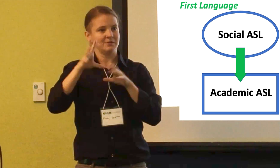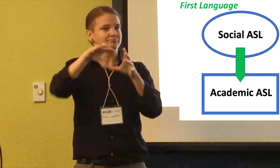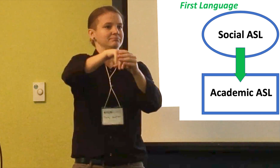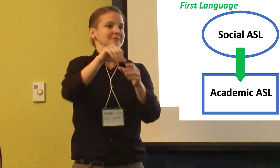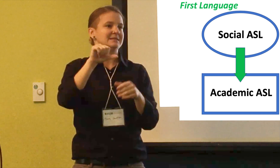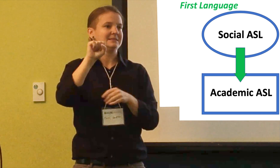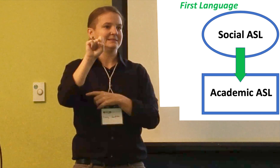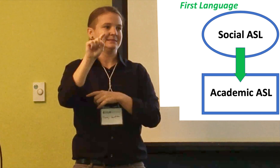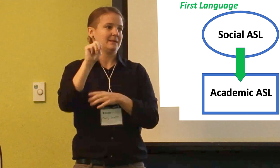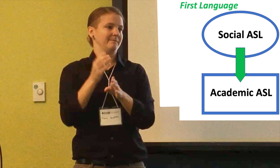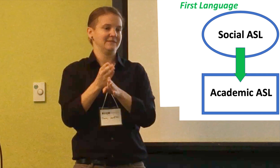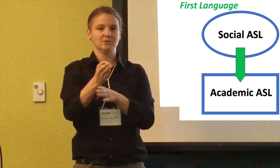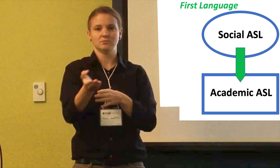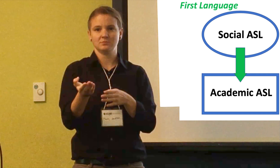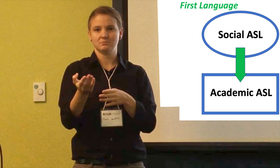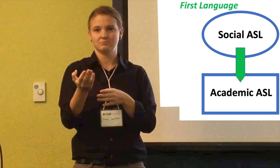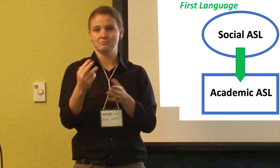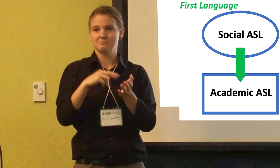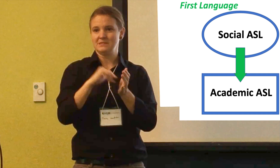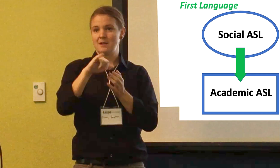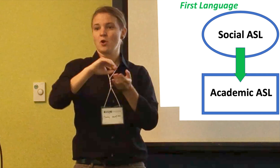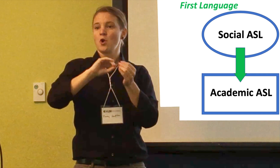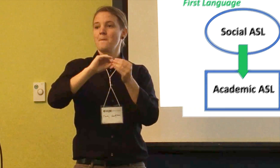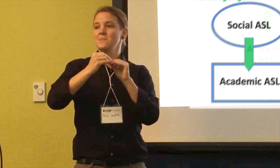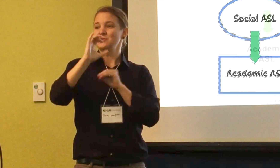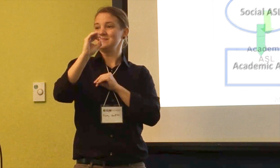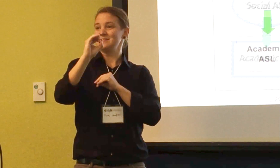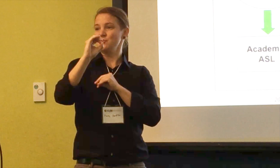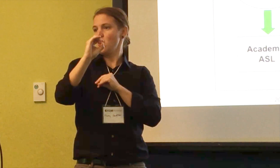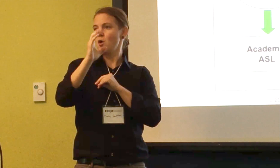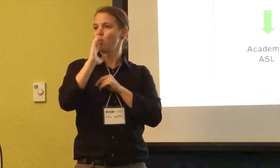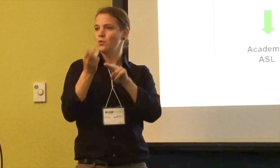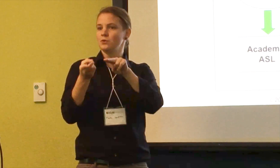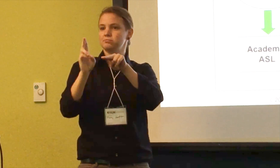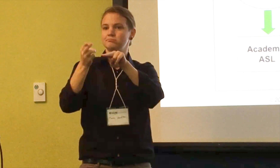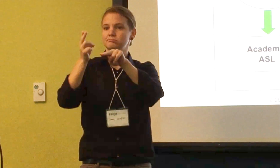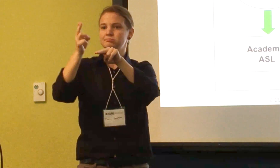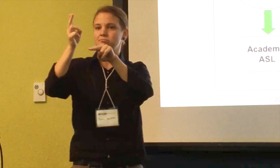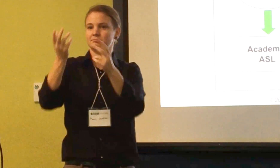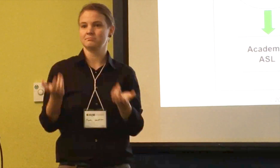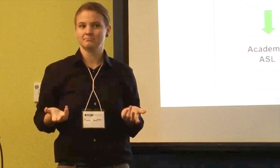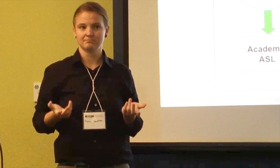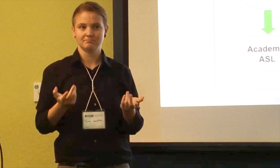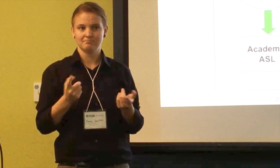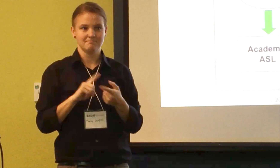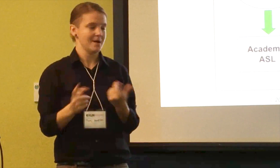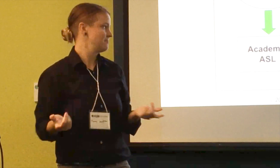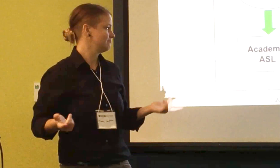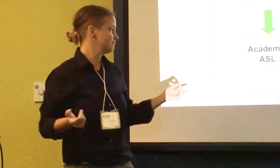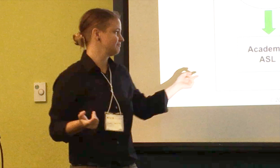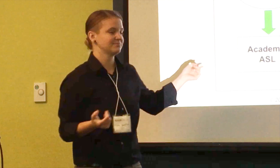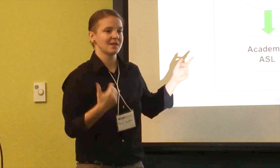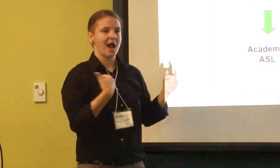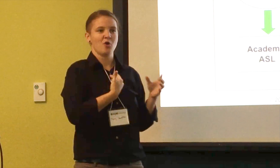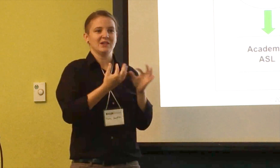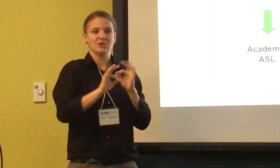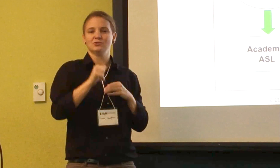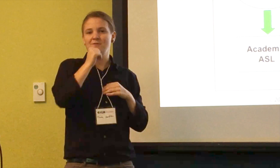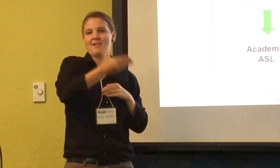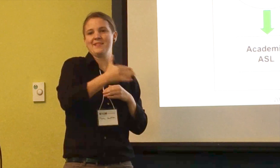students to engage in the STEM fields. I think that 0.19, really essentially